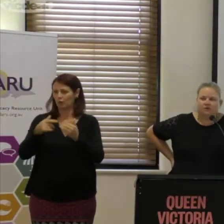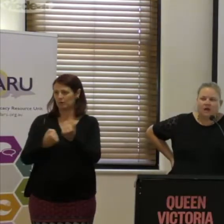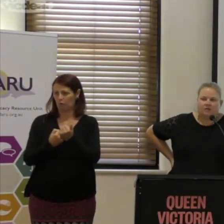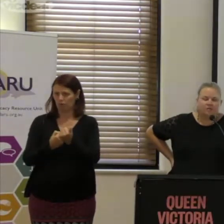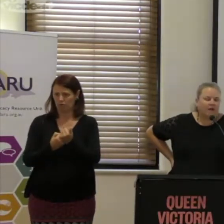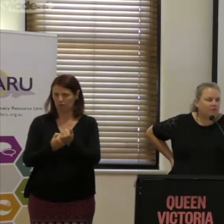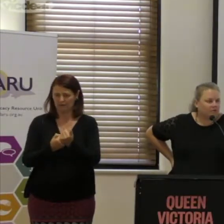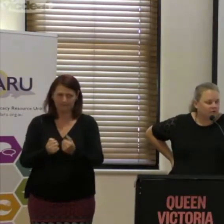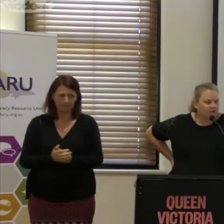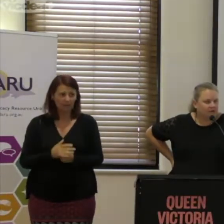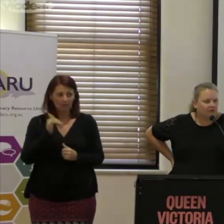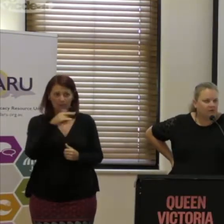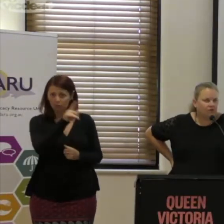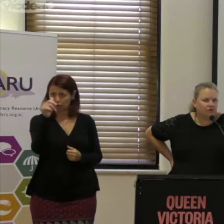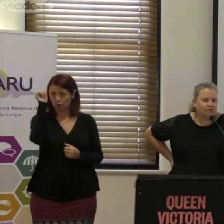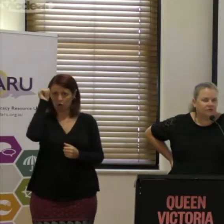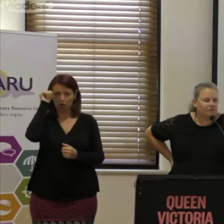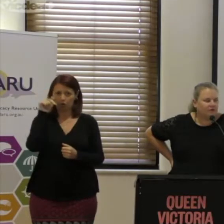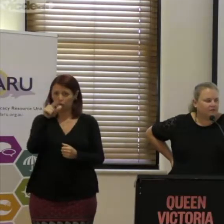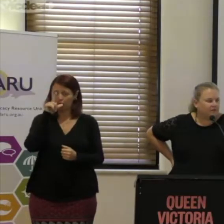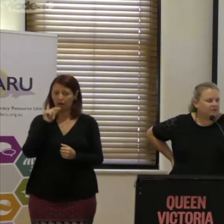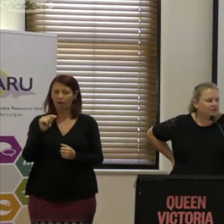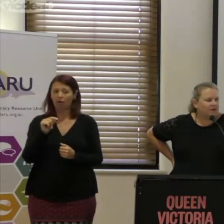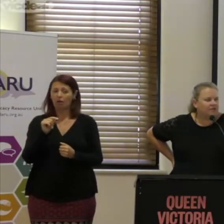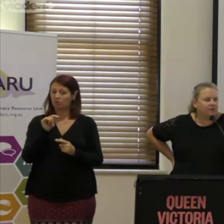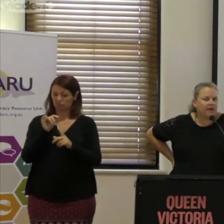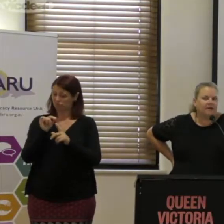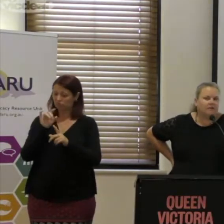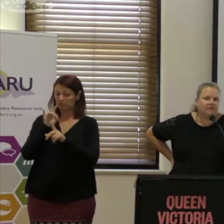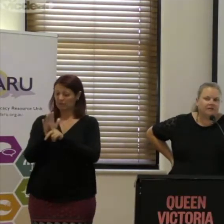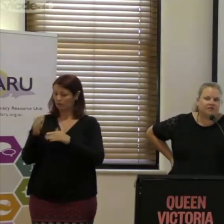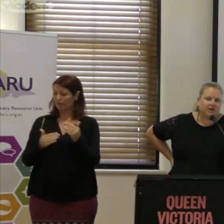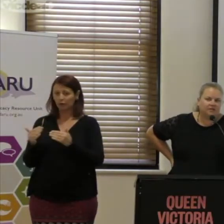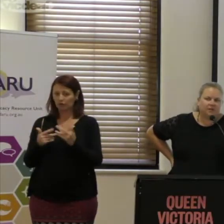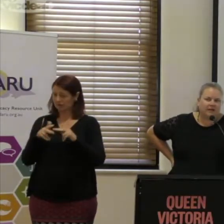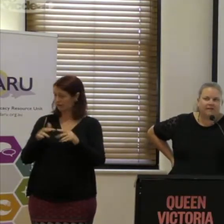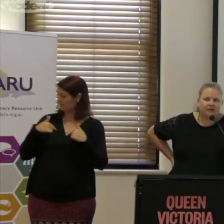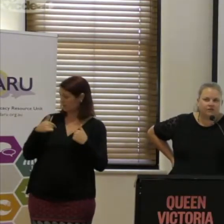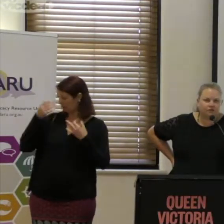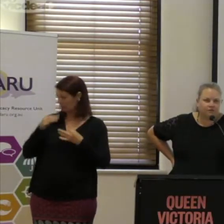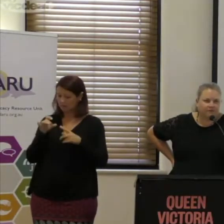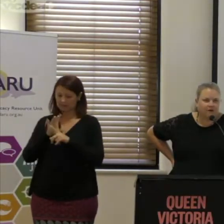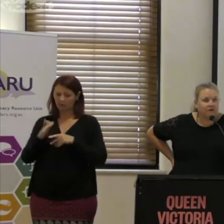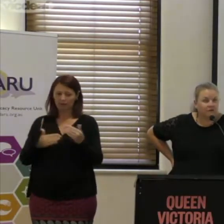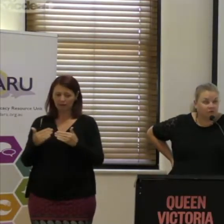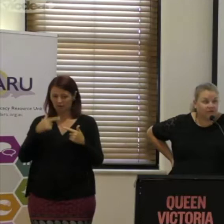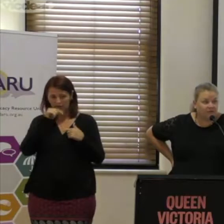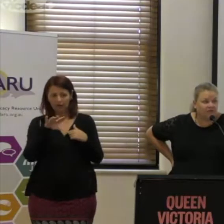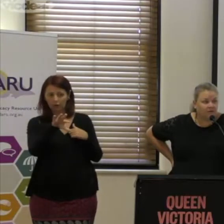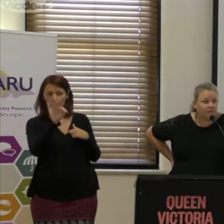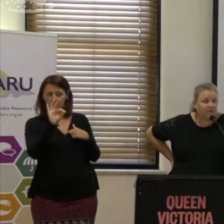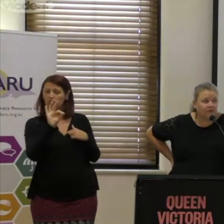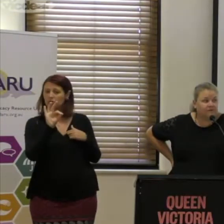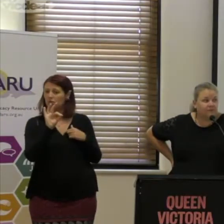talk. You may well know that you can people can self-manage a plan, and if they self-manage a plan, then they can choose a provider that's not a